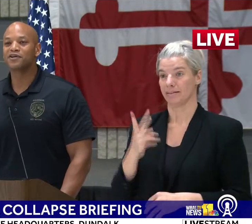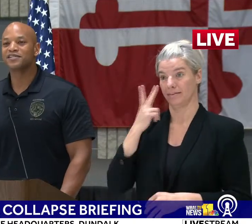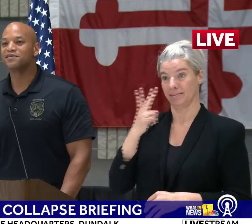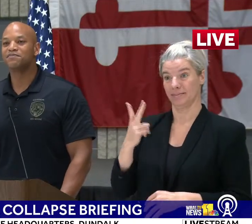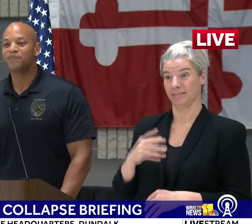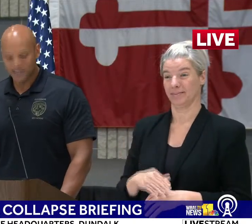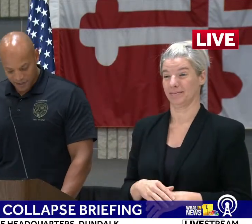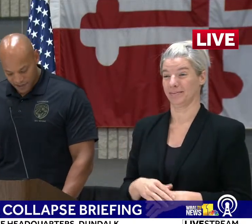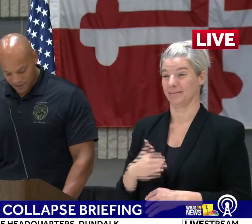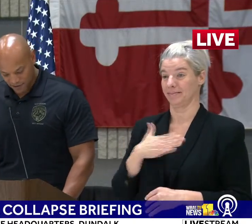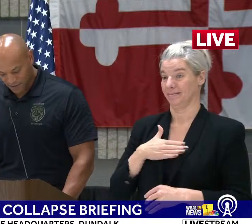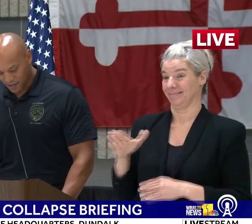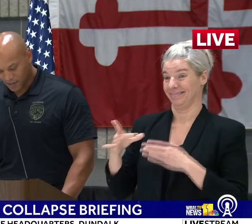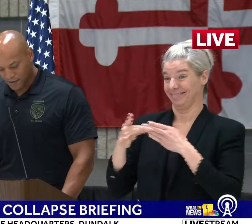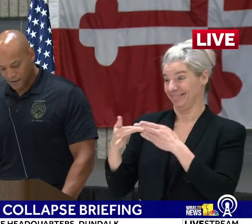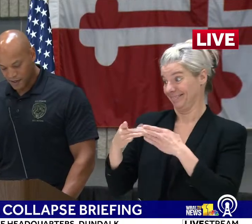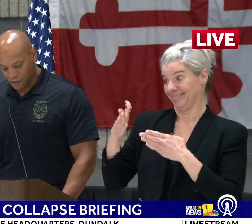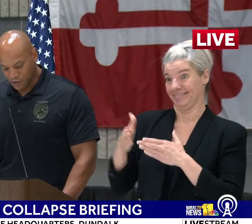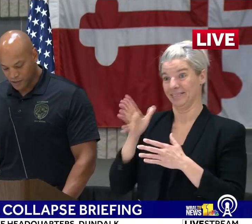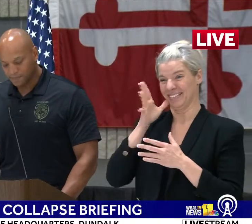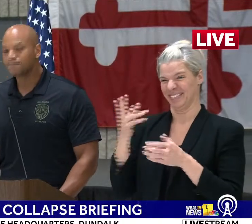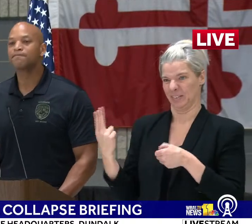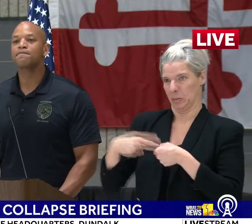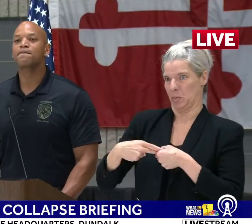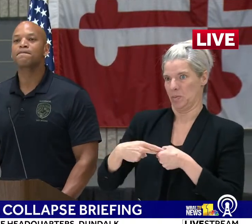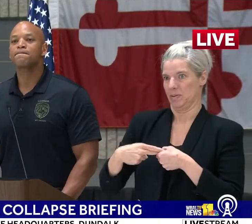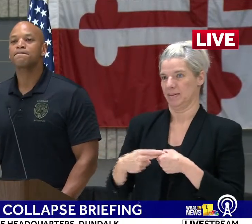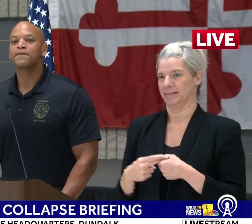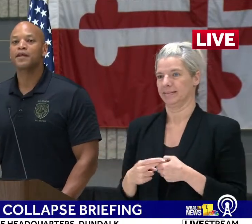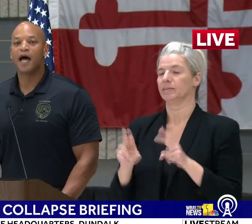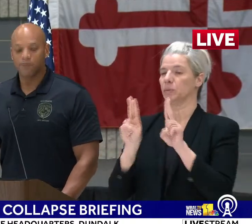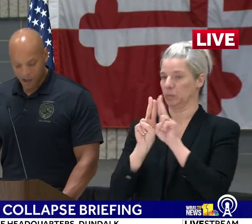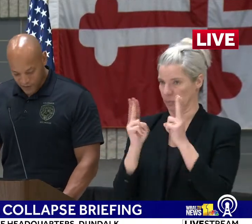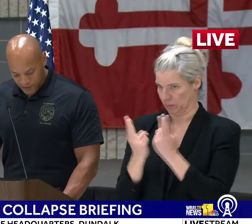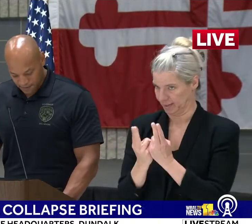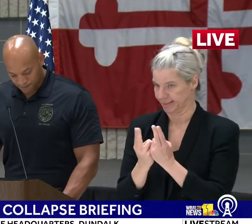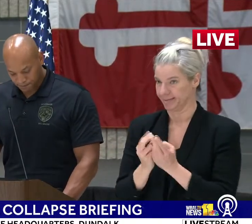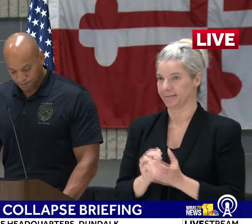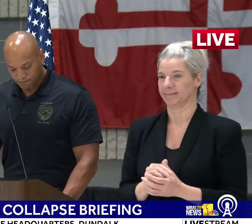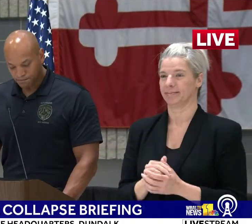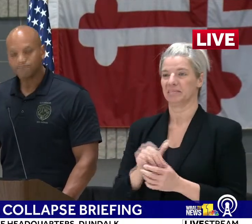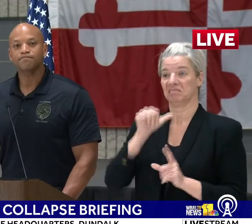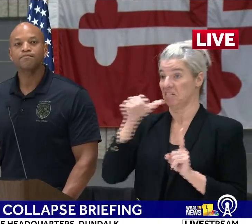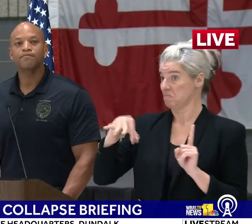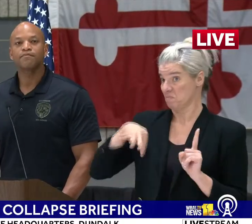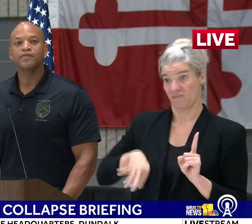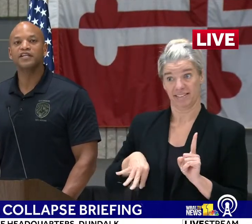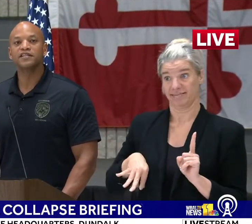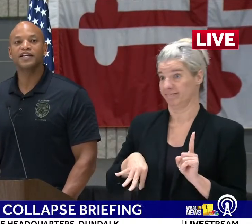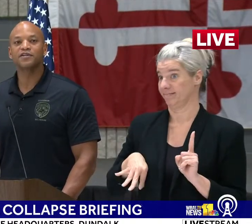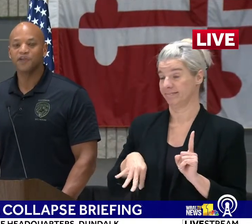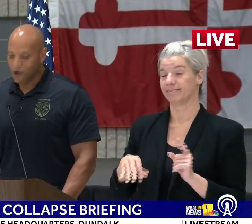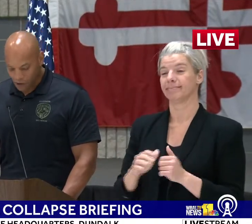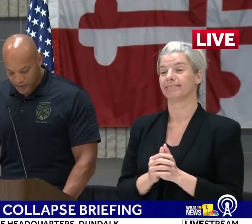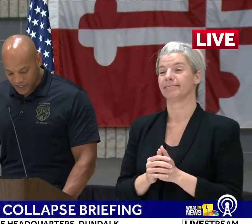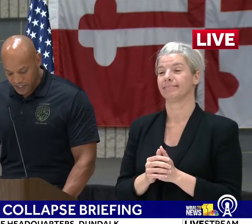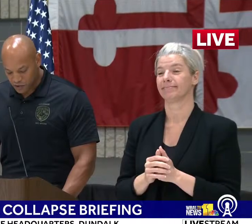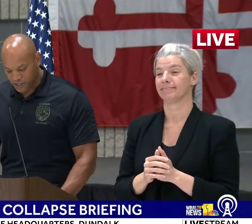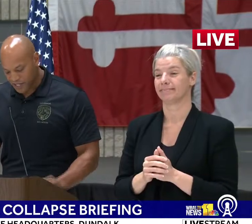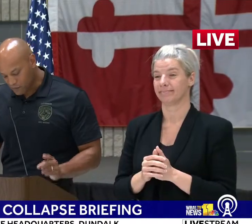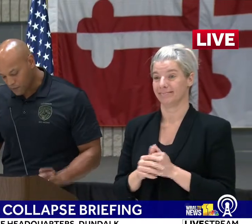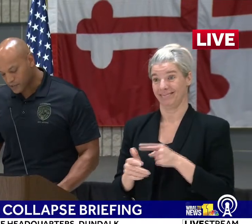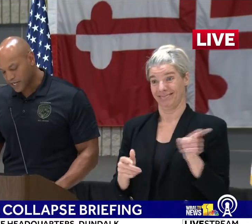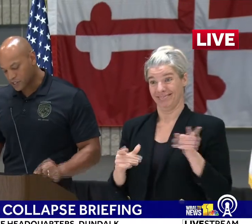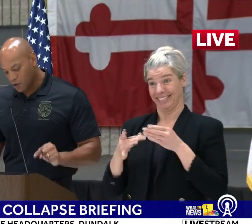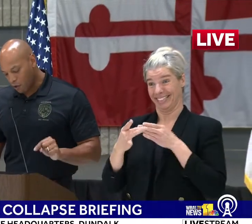are joined by leaders in business, in union, in nonprofits. These leaders in all